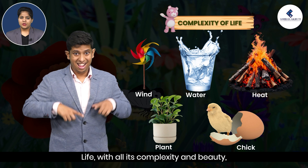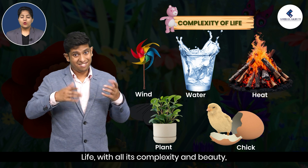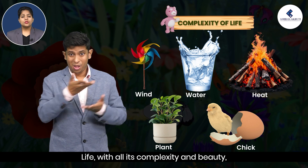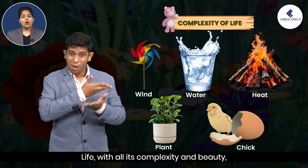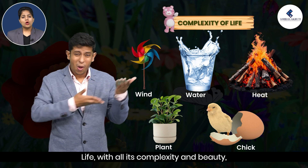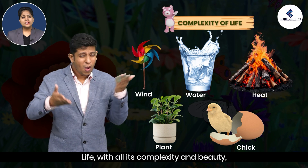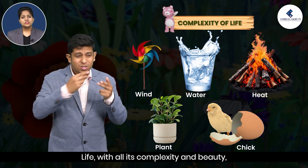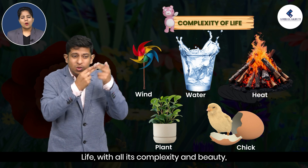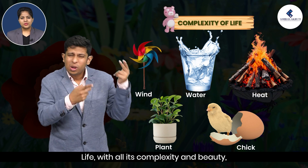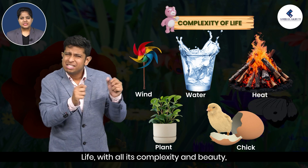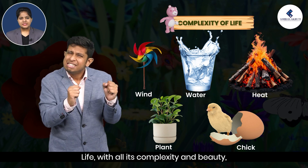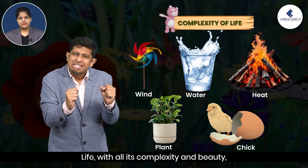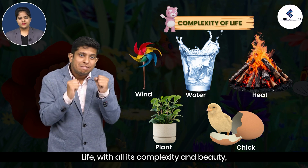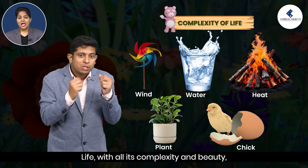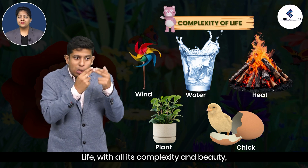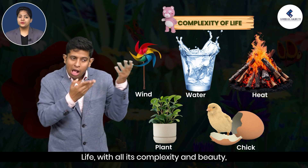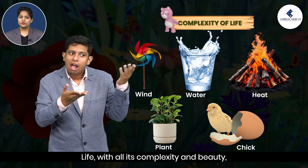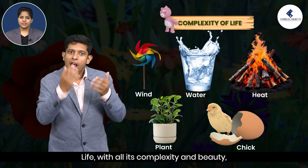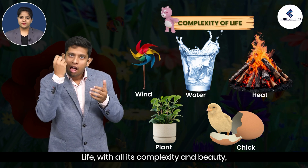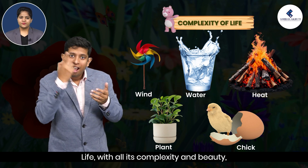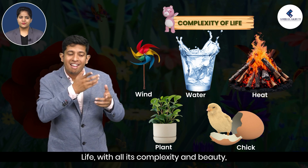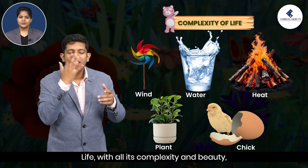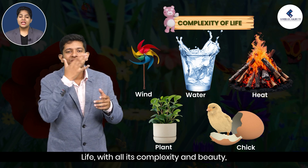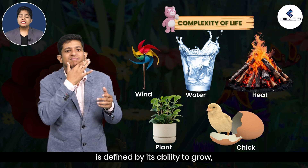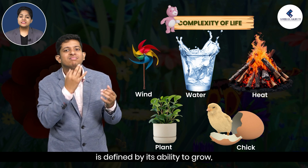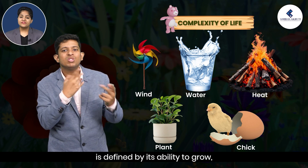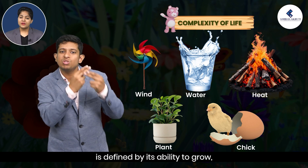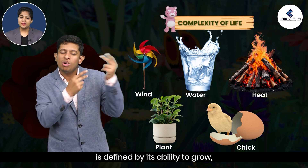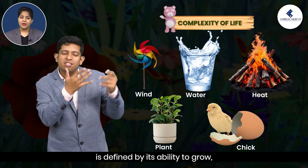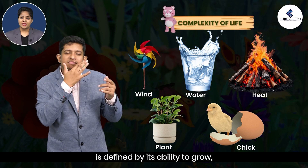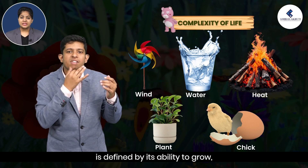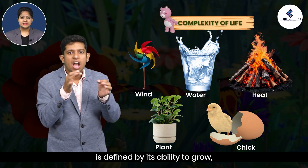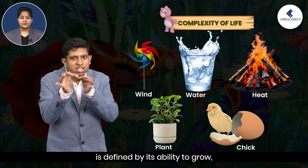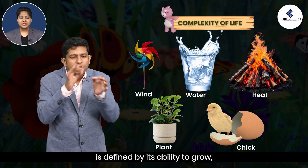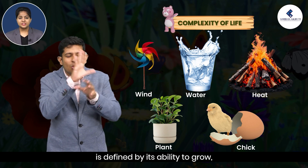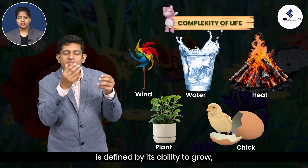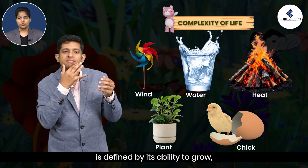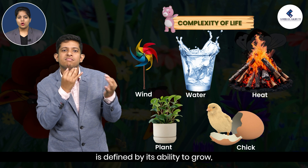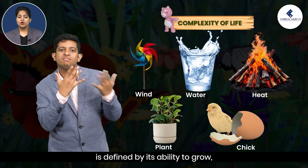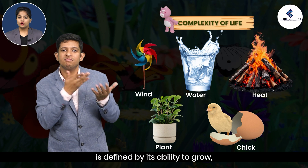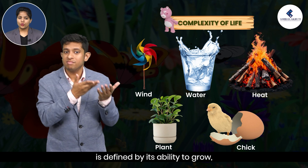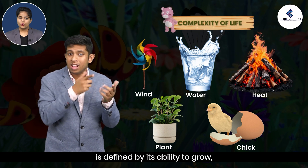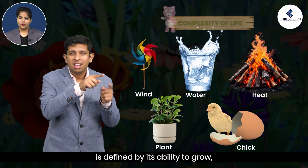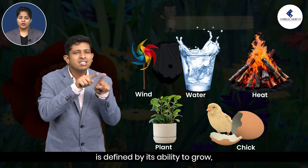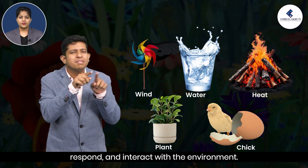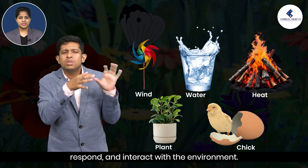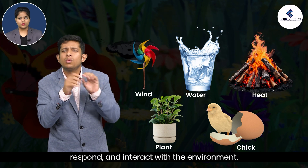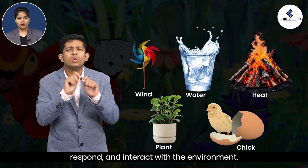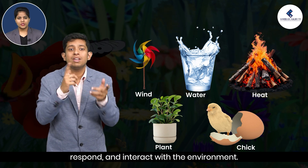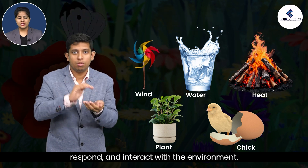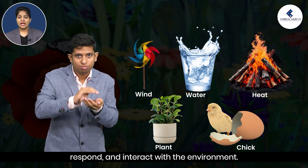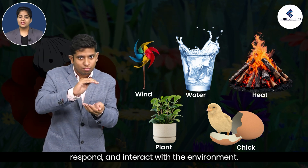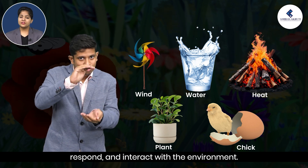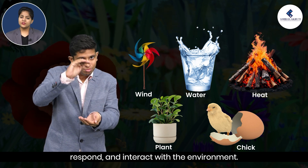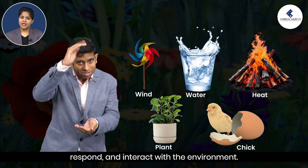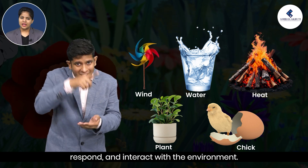Life, with all its complexity and beauty, is defined by its ability to grow,